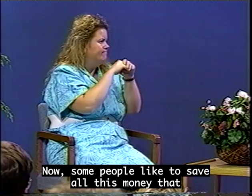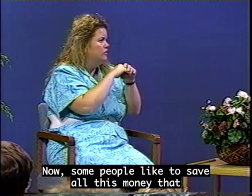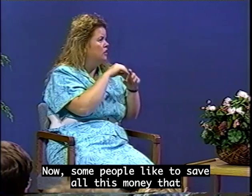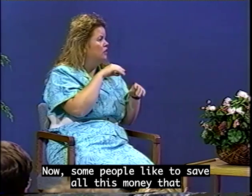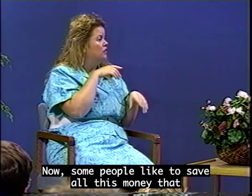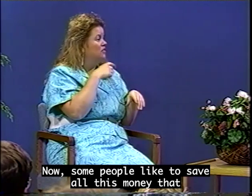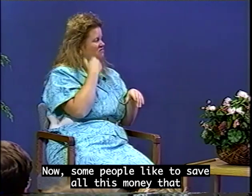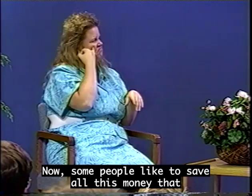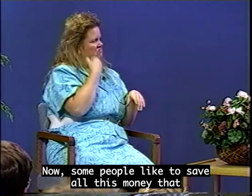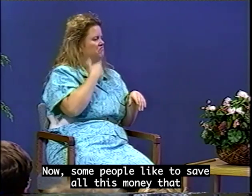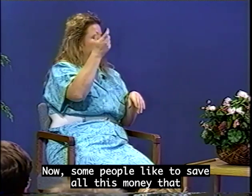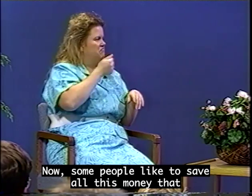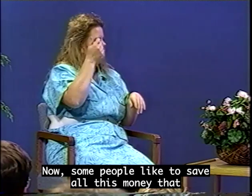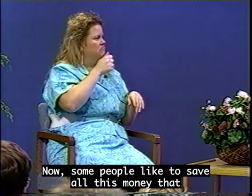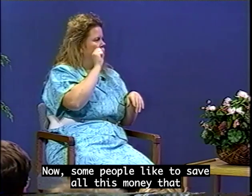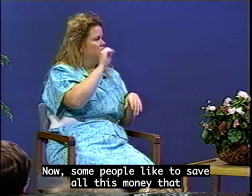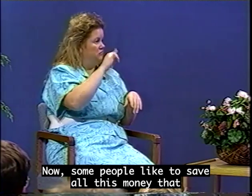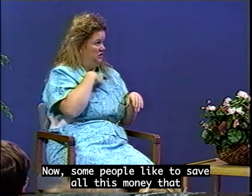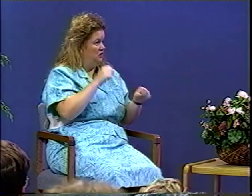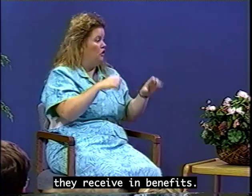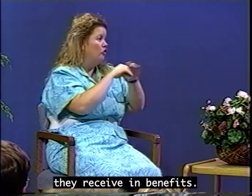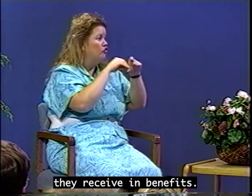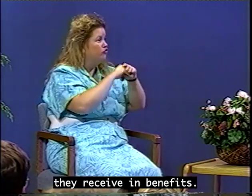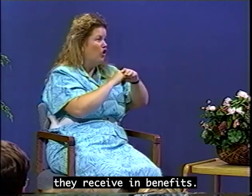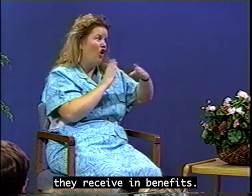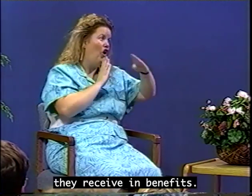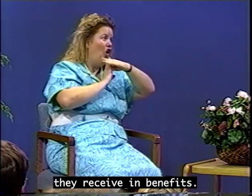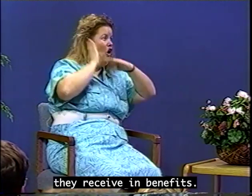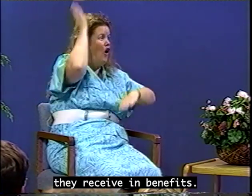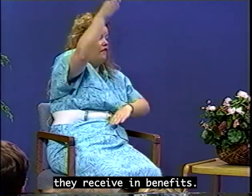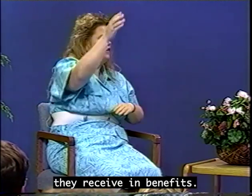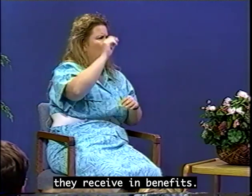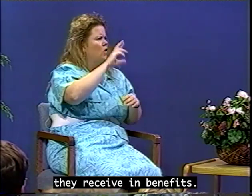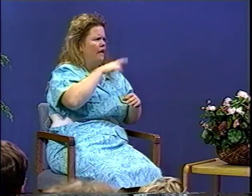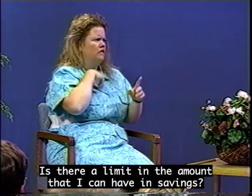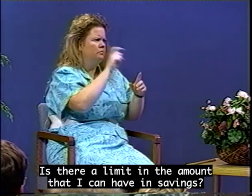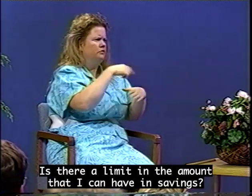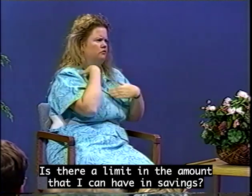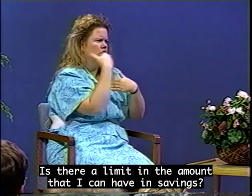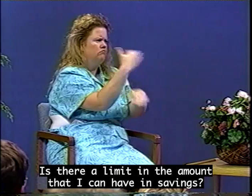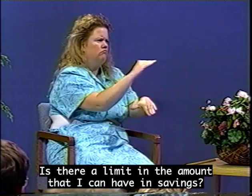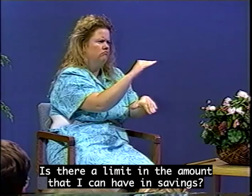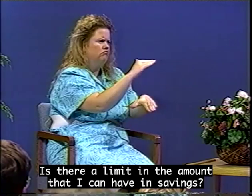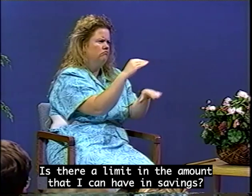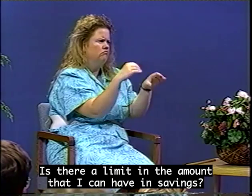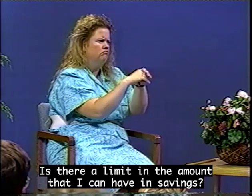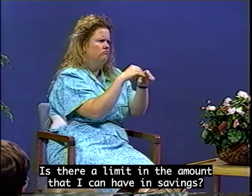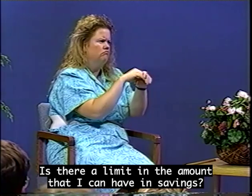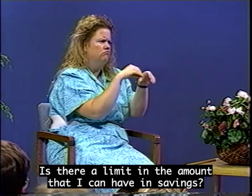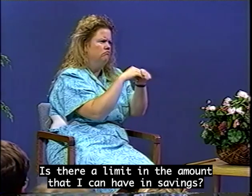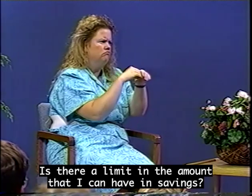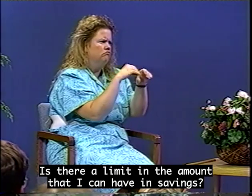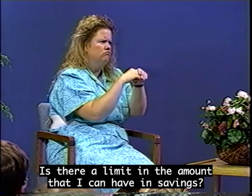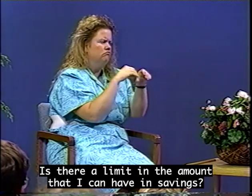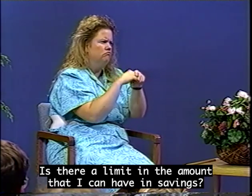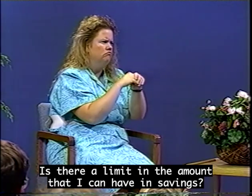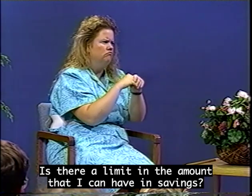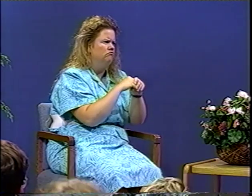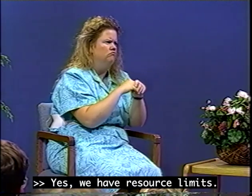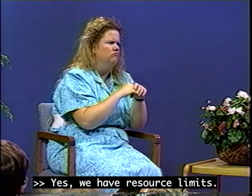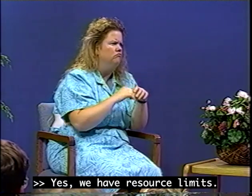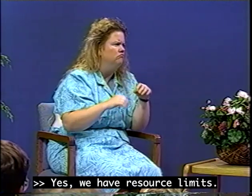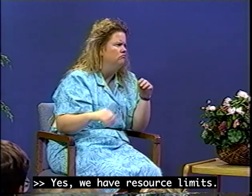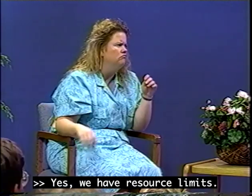some people like to save all this money that they receive in benefits. Is there a limit in the amount that I can have